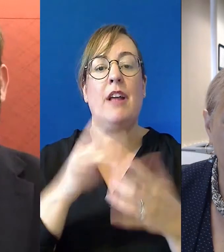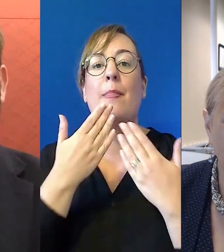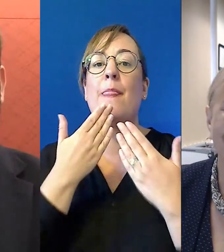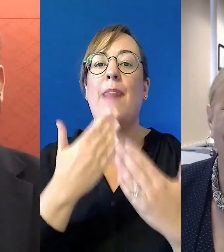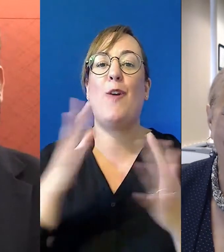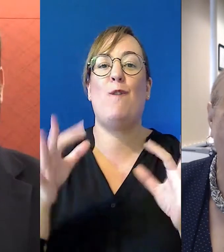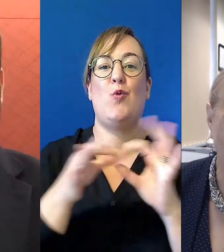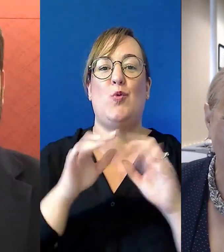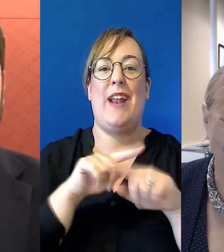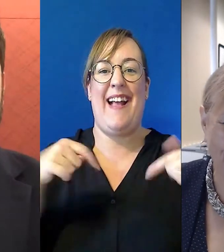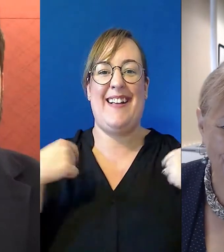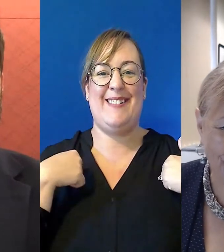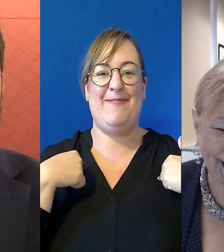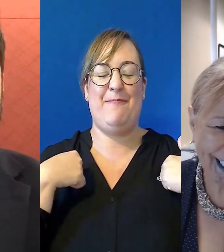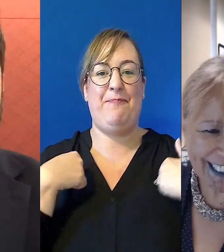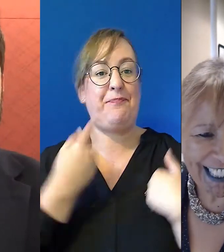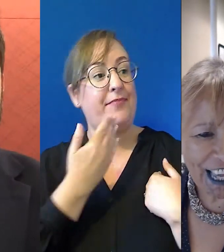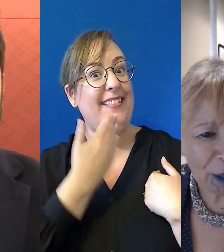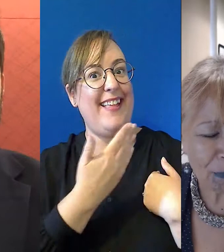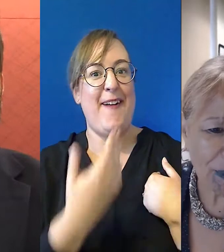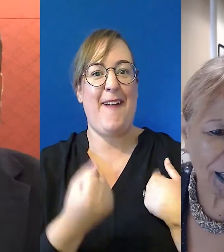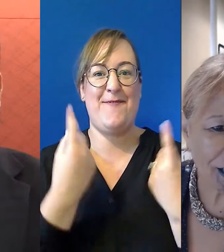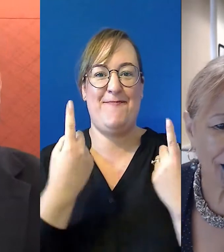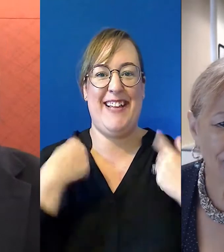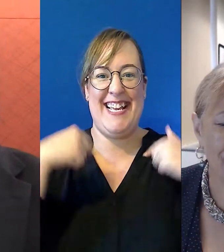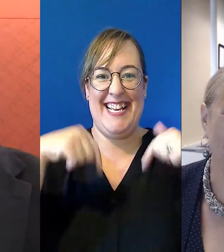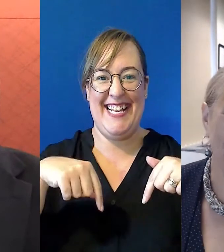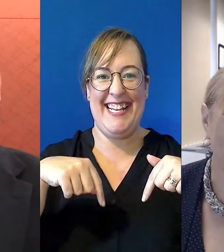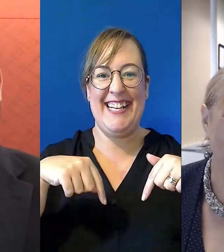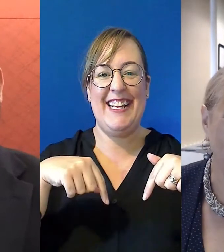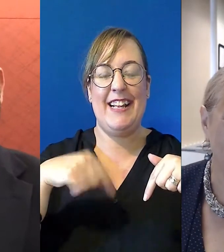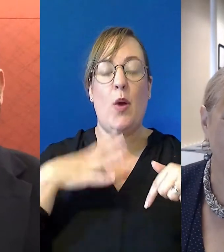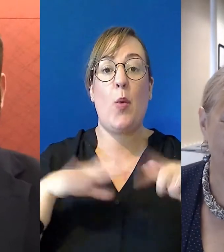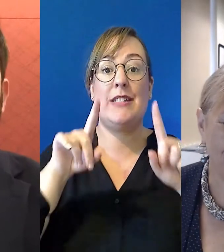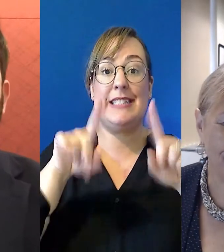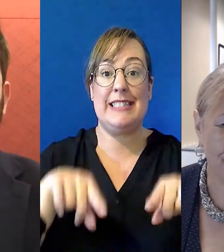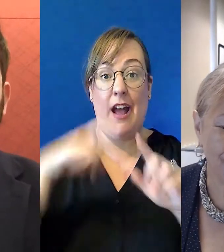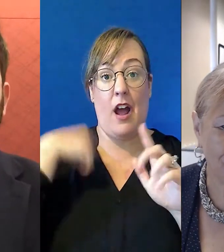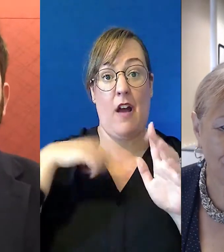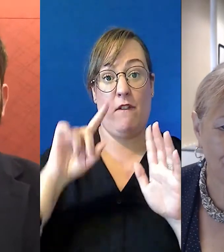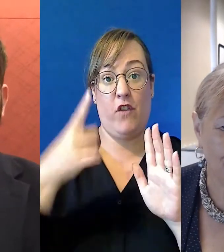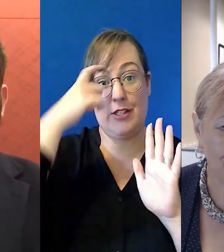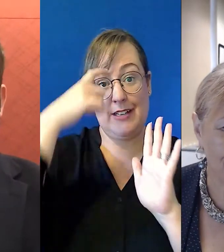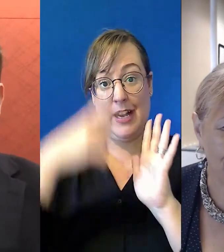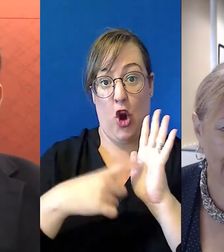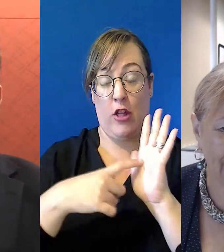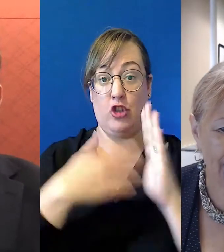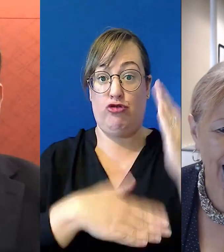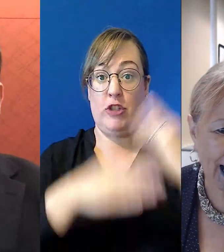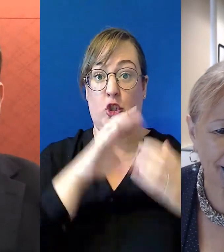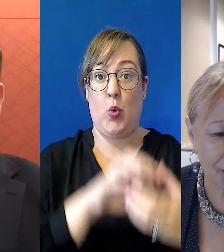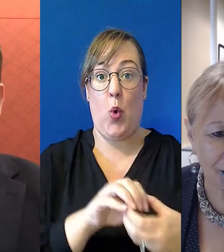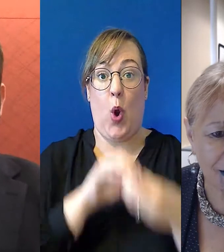us. Thank you for having me. Can I just begin by acknowledging the traditional owners of the